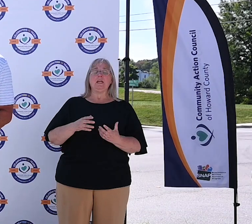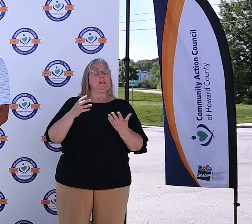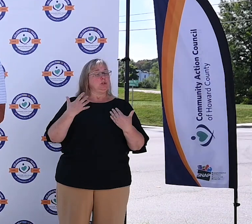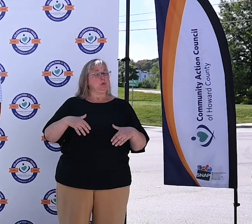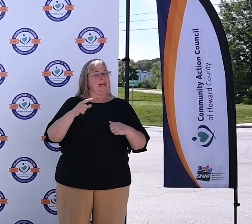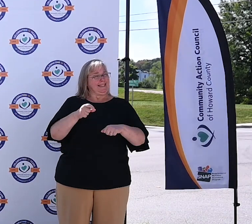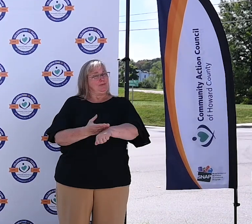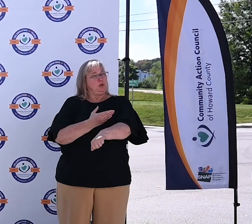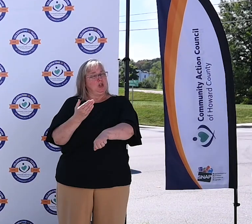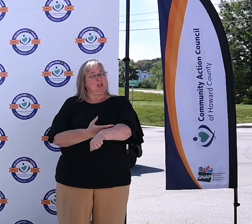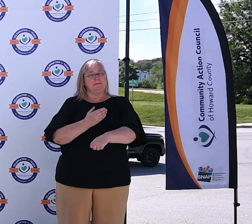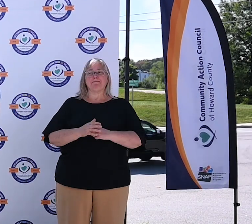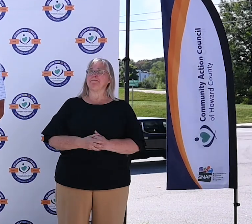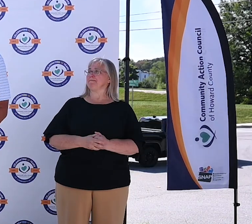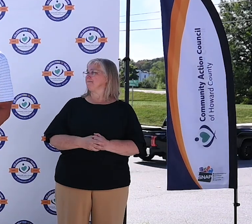work.